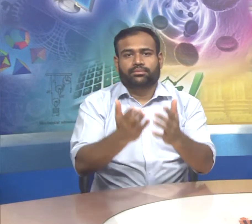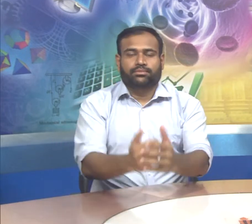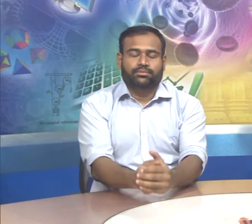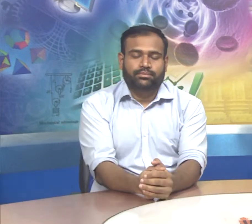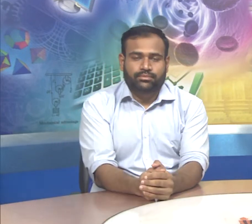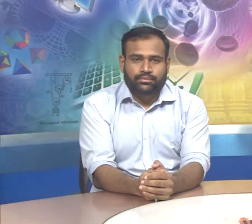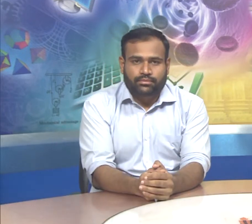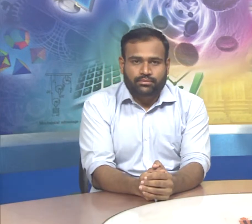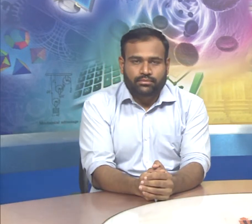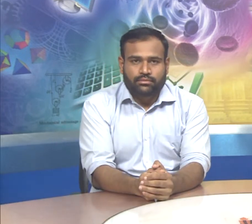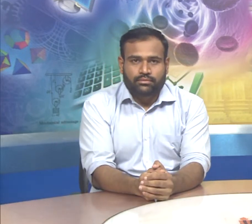India.